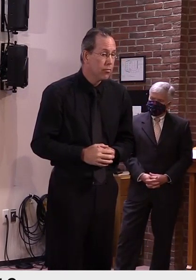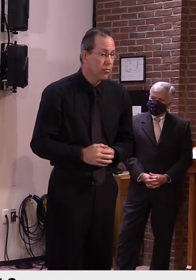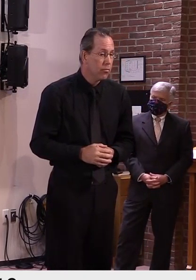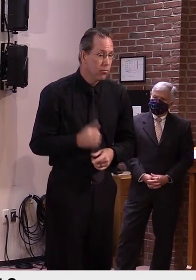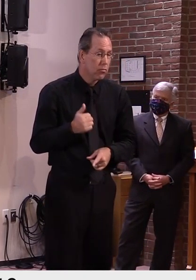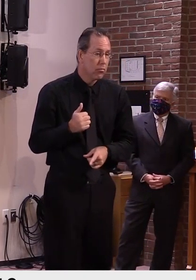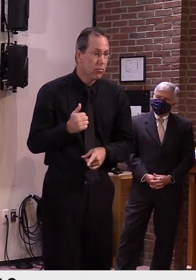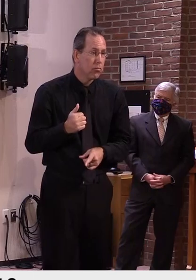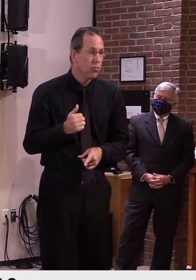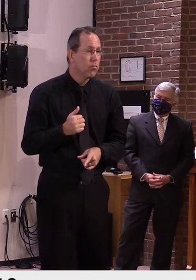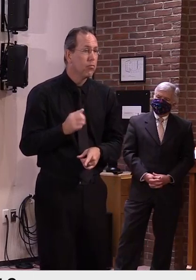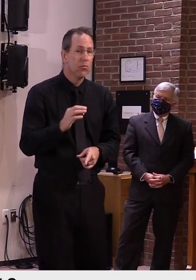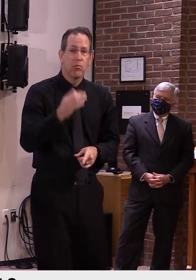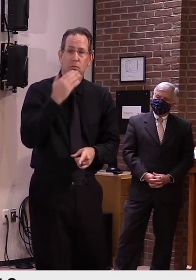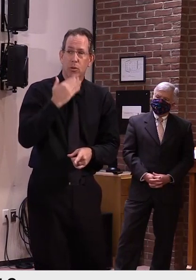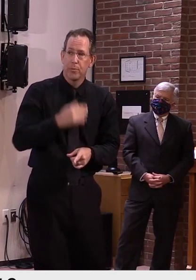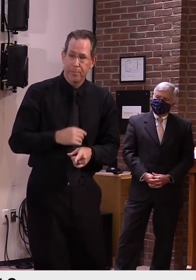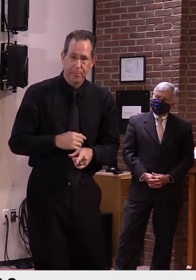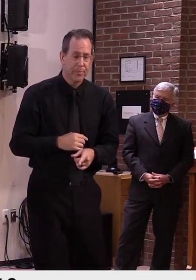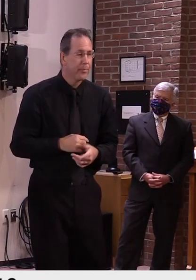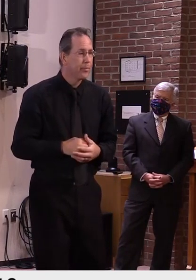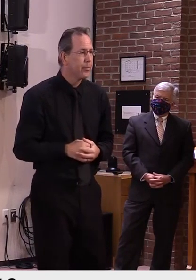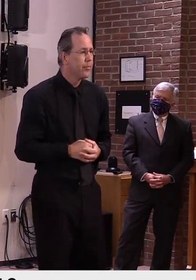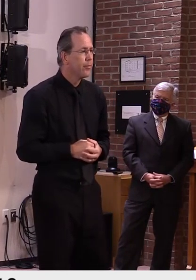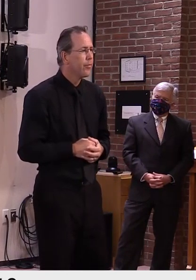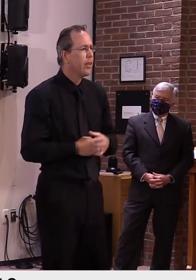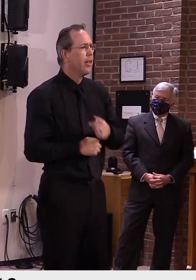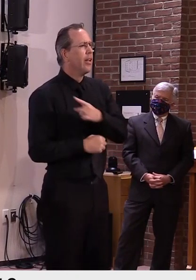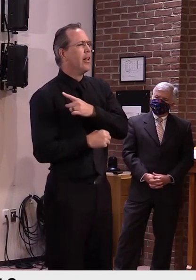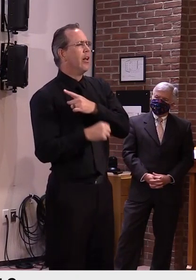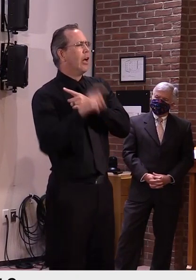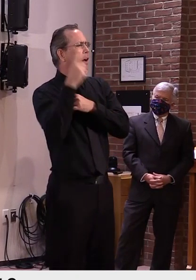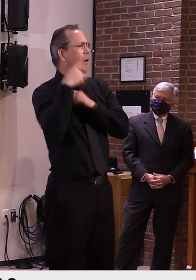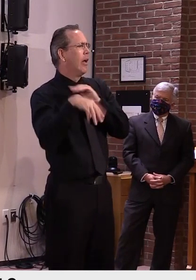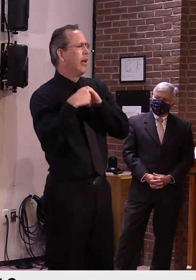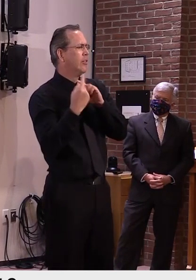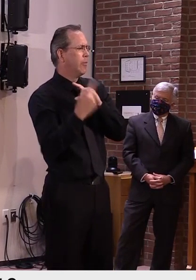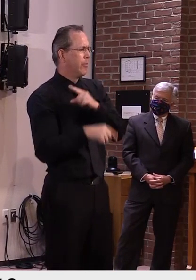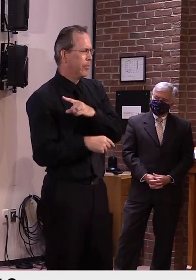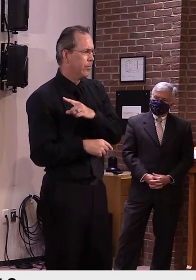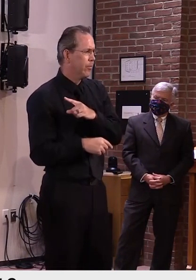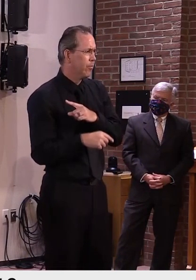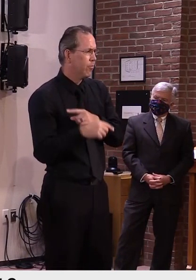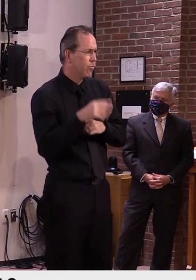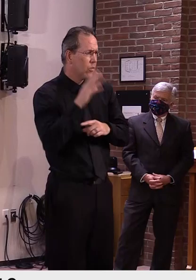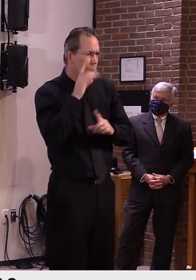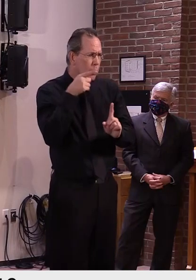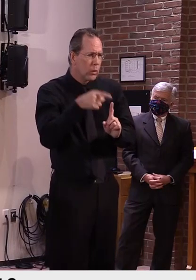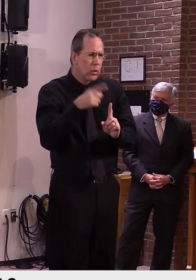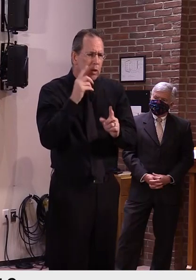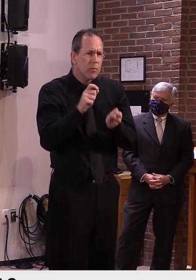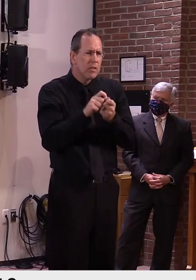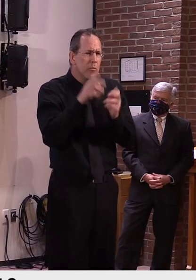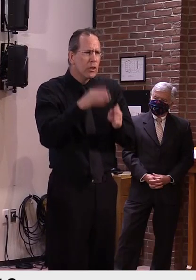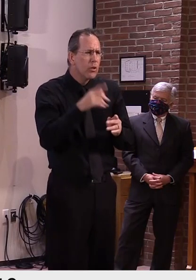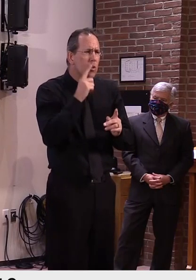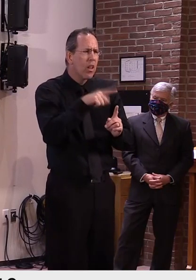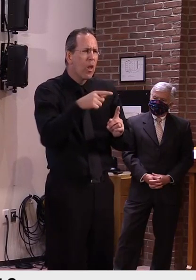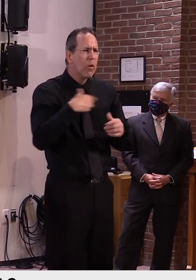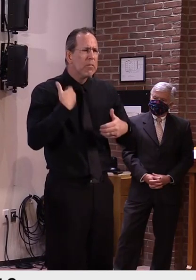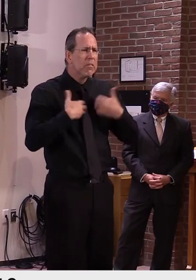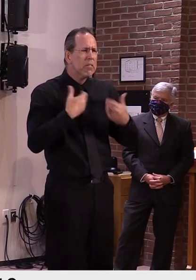Great. And Mike, if you have a specific landlord that has been impacted, please have them contact us, or